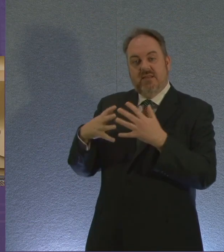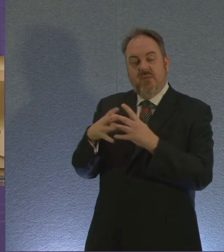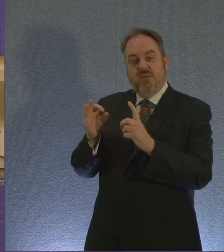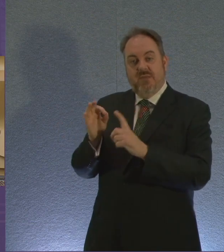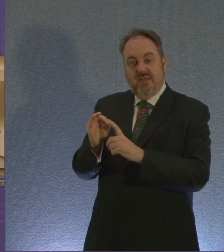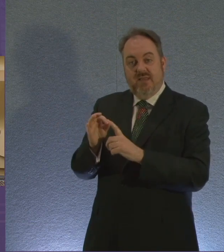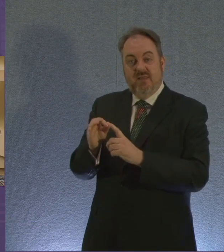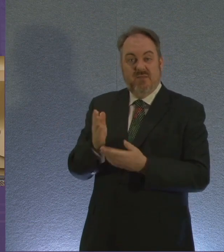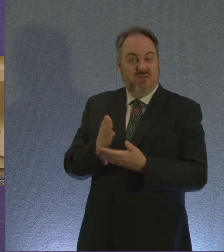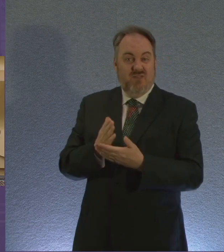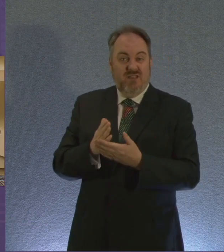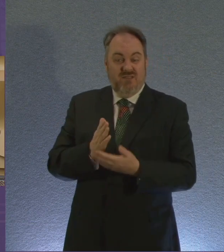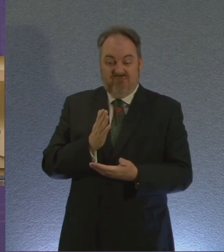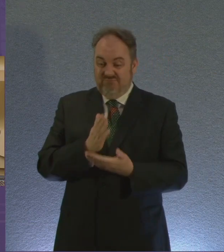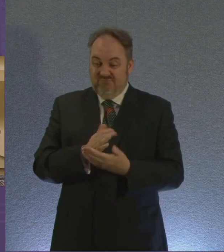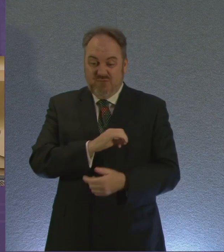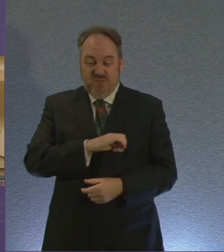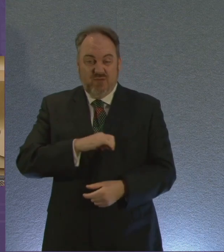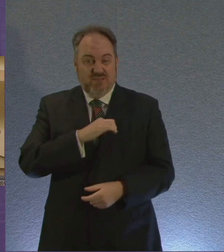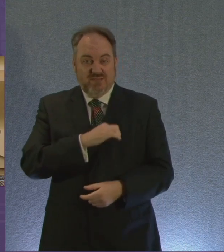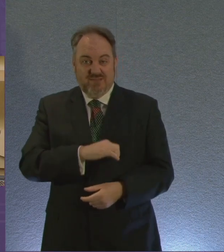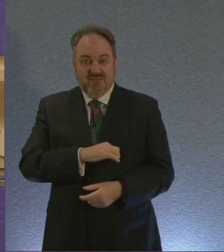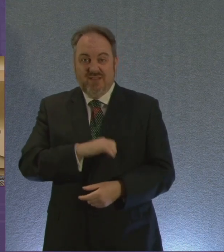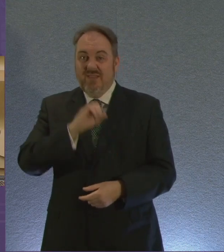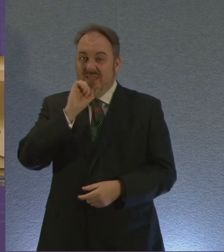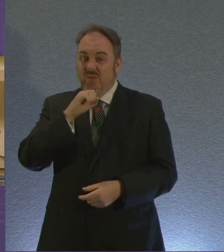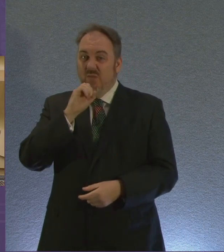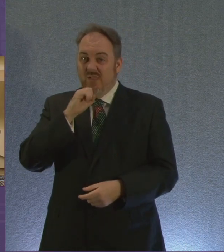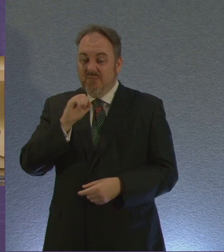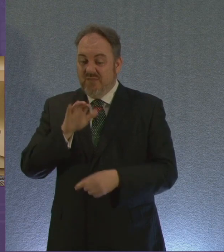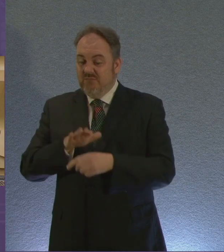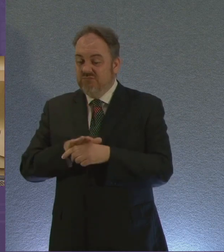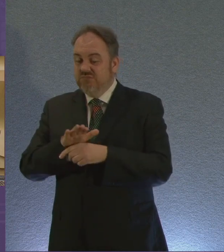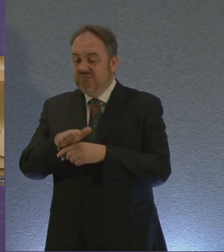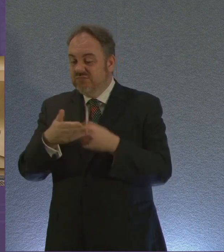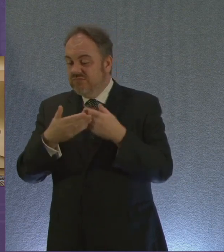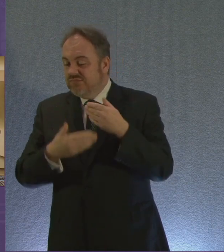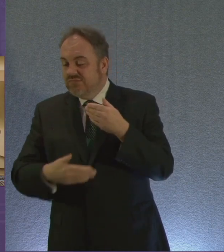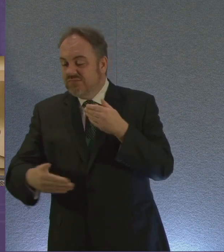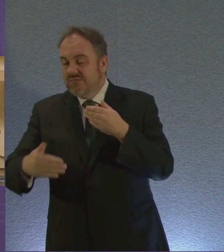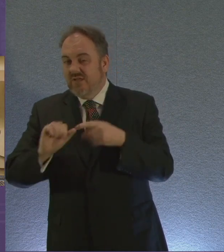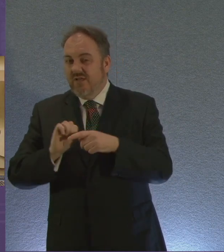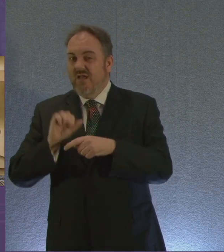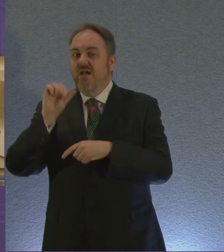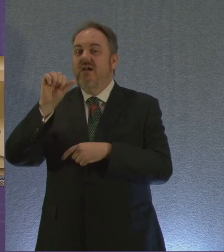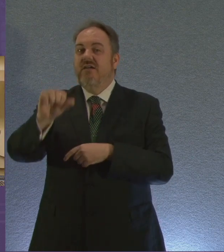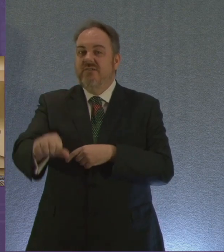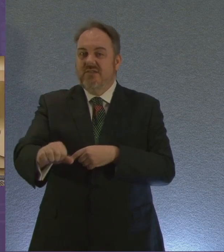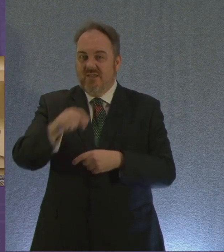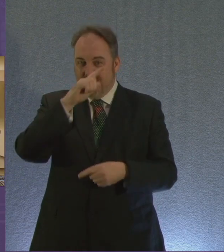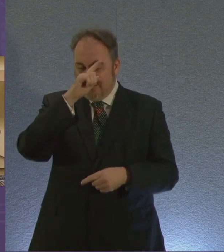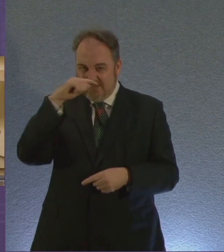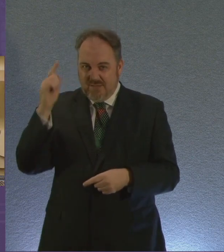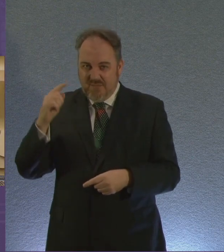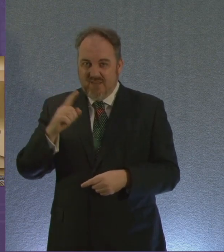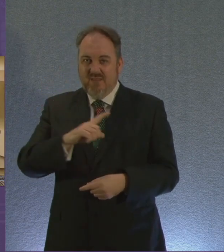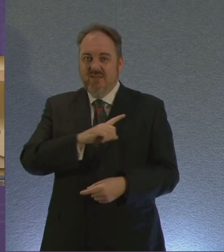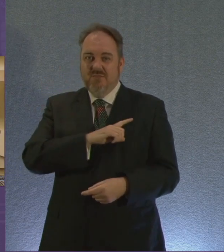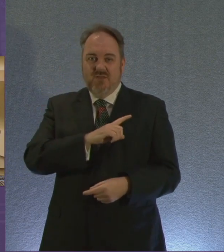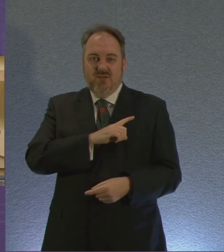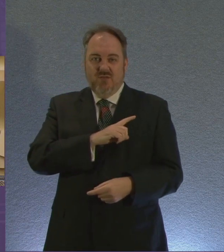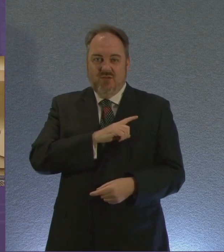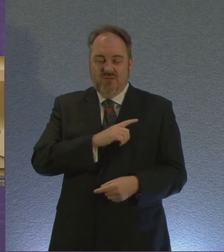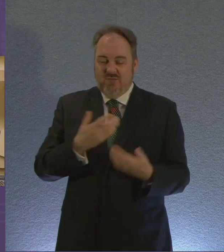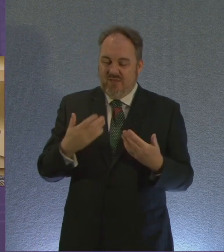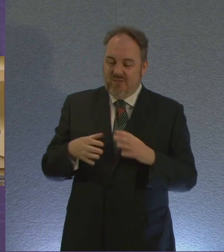will be blunt and to say that that may not be for some time, indeed until after the summer, as both governments work within social security